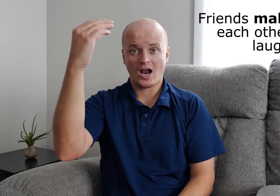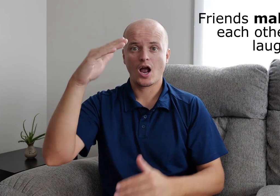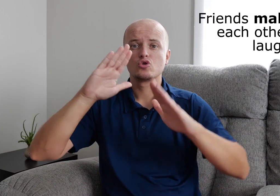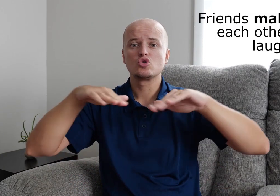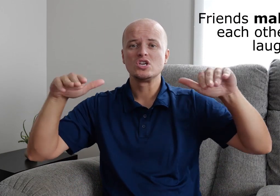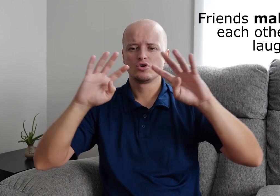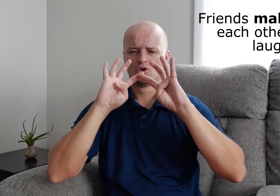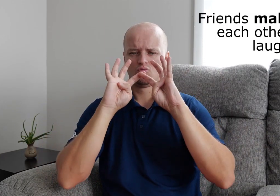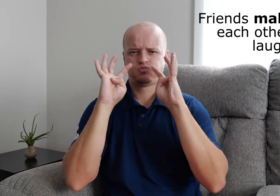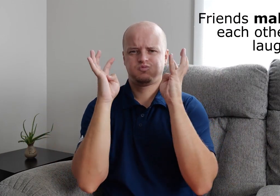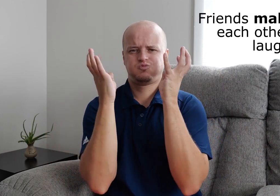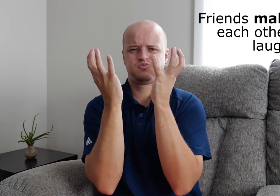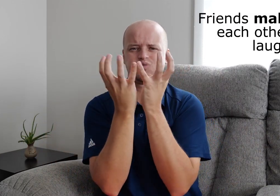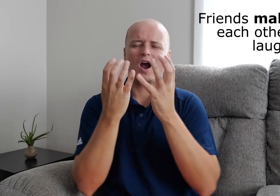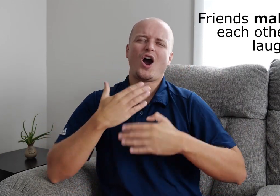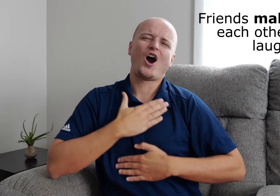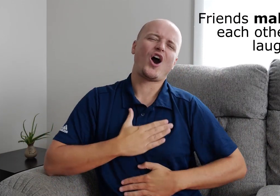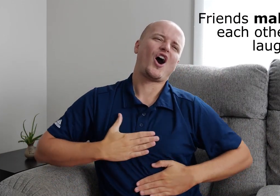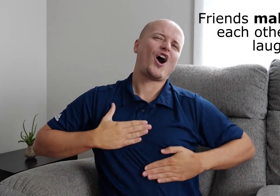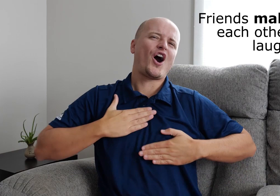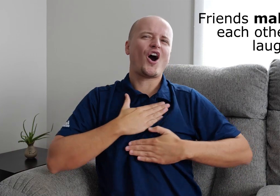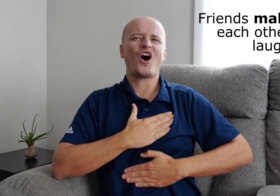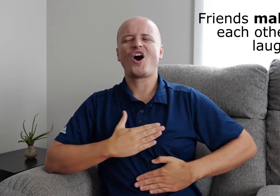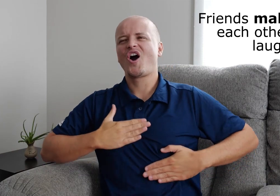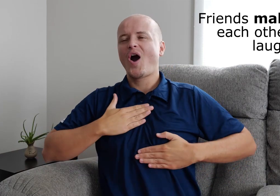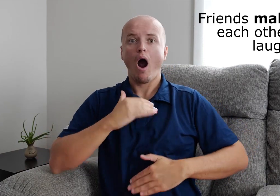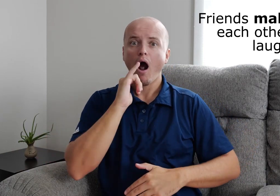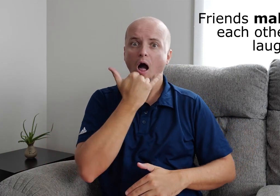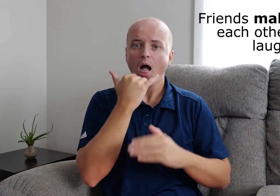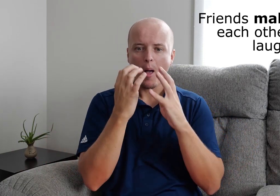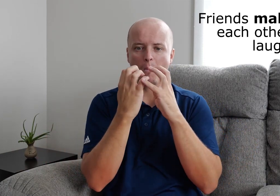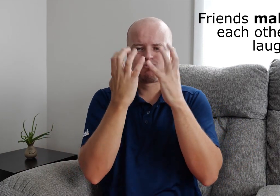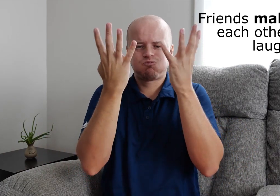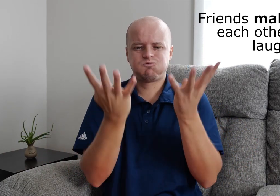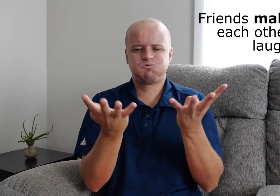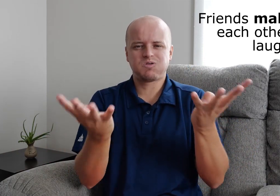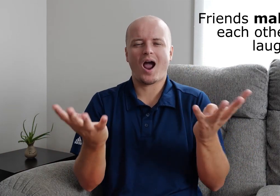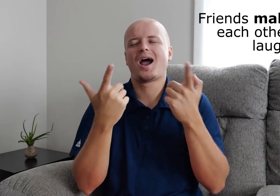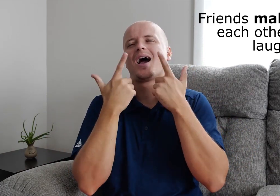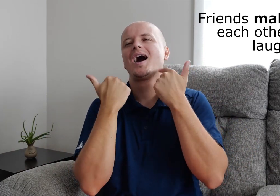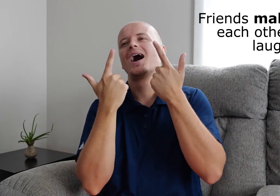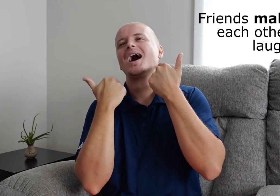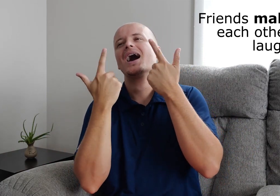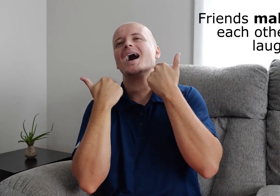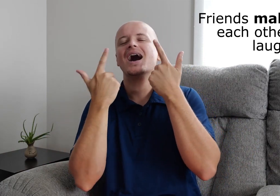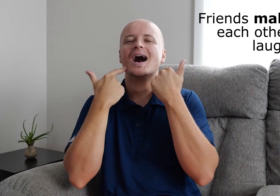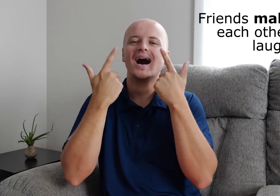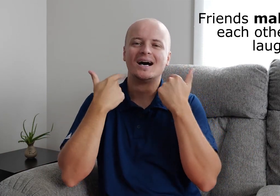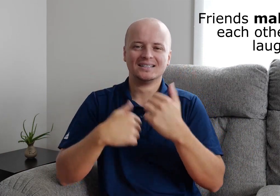Outside the children have all locked arms until they tip over making them all laugh.